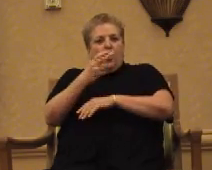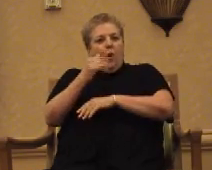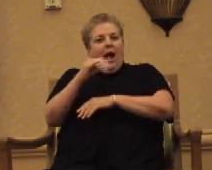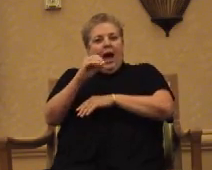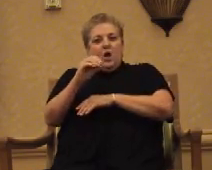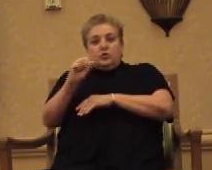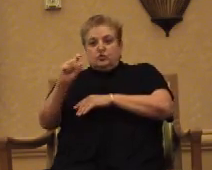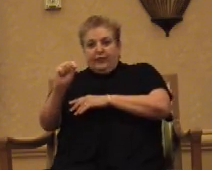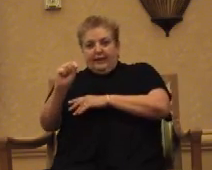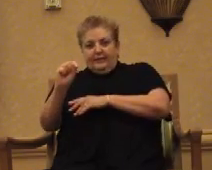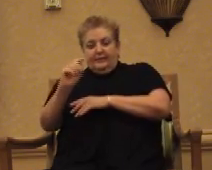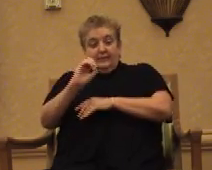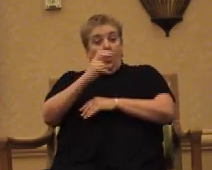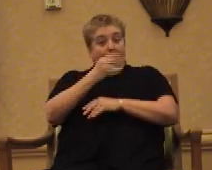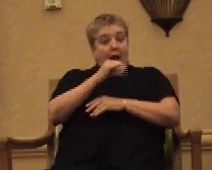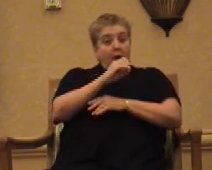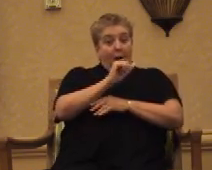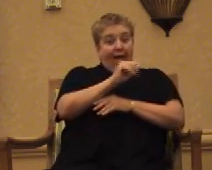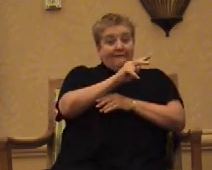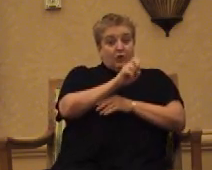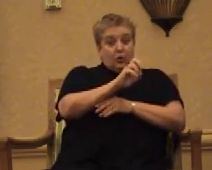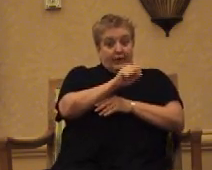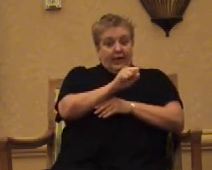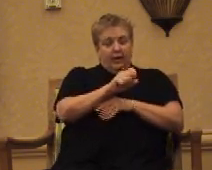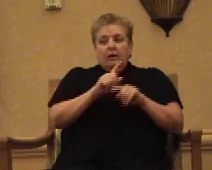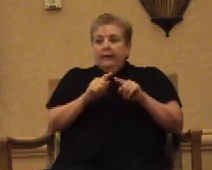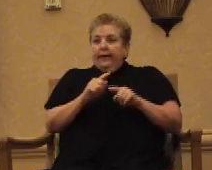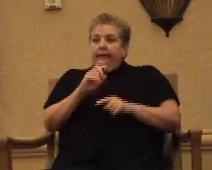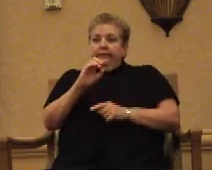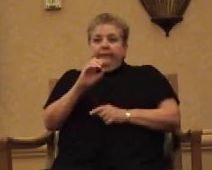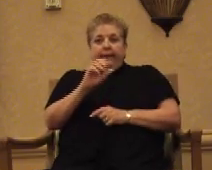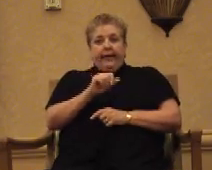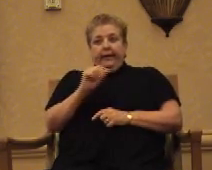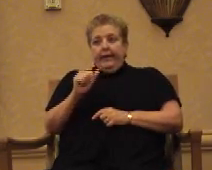Avenue. But in AA, we just get to rename stuff.